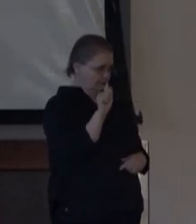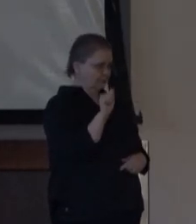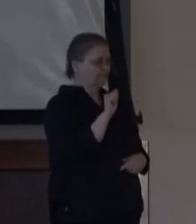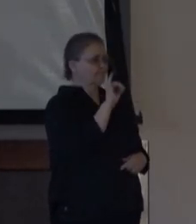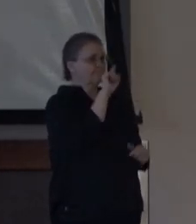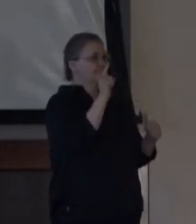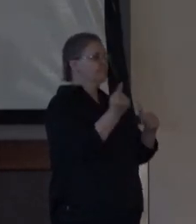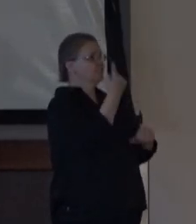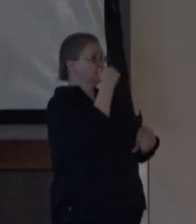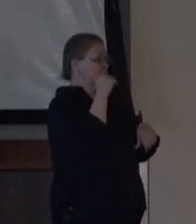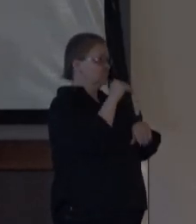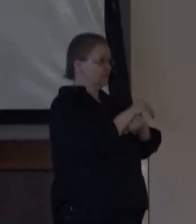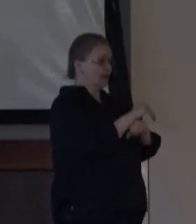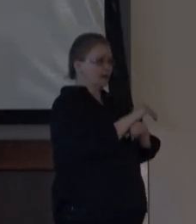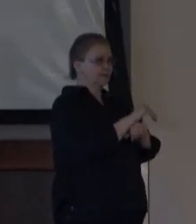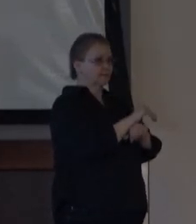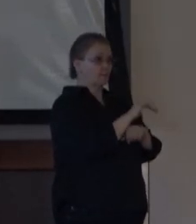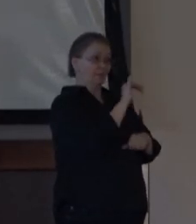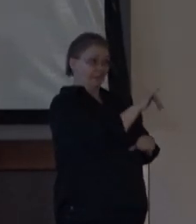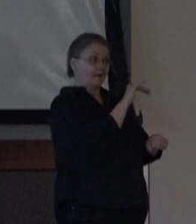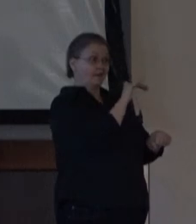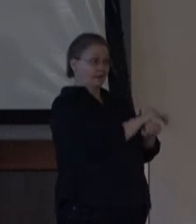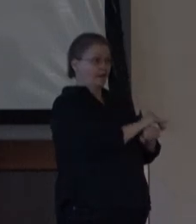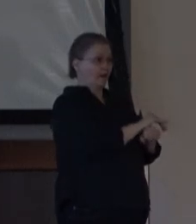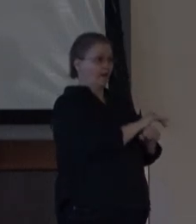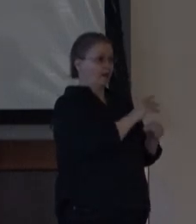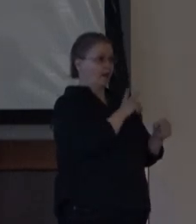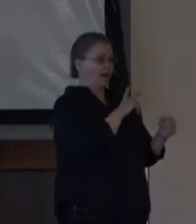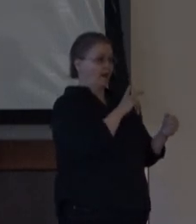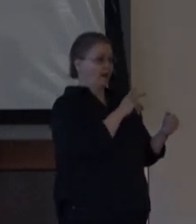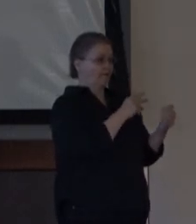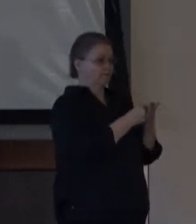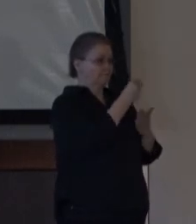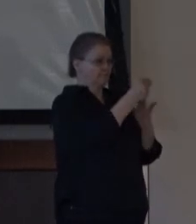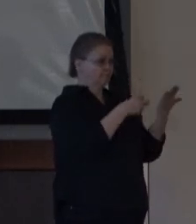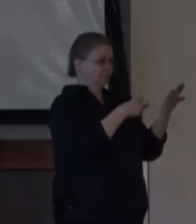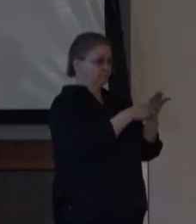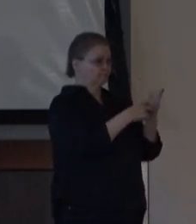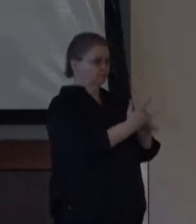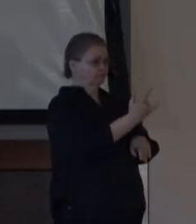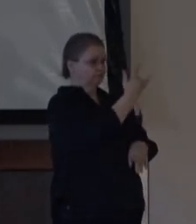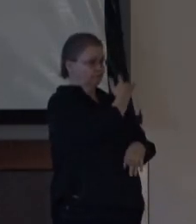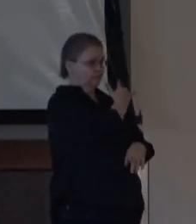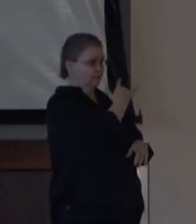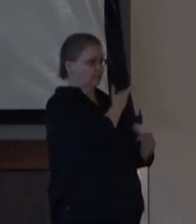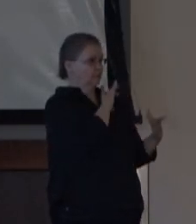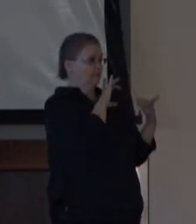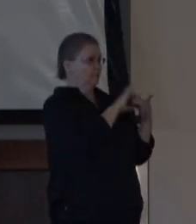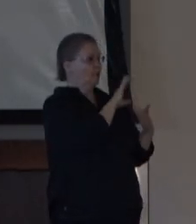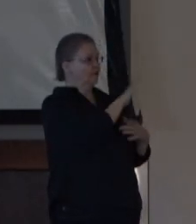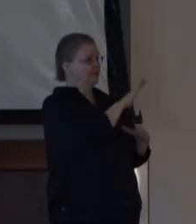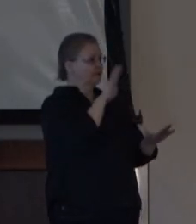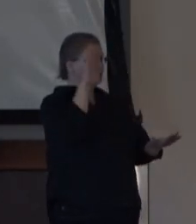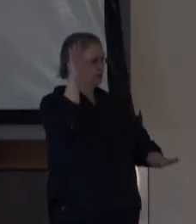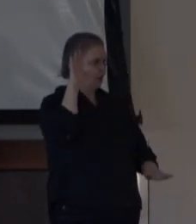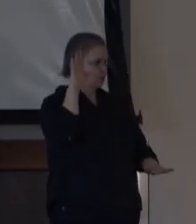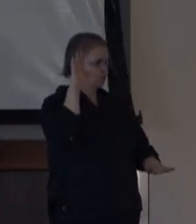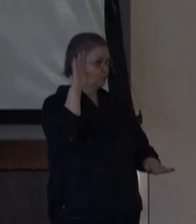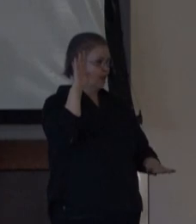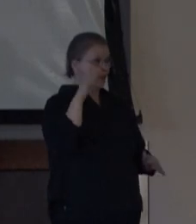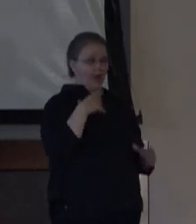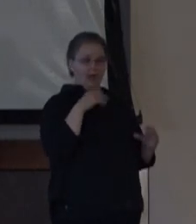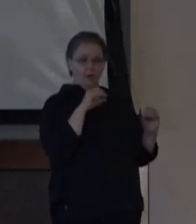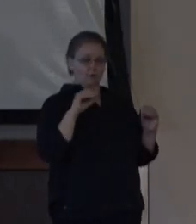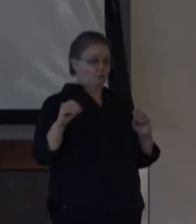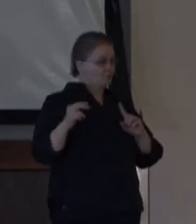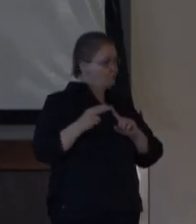very first night, or that very night, I booked a ticket to Washington, D.C. to be part of the inauguration. I didn't have a place to